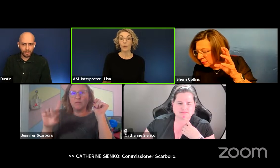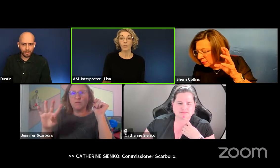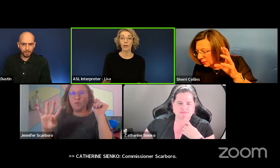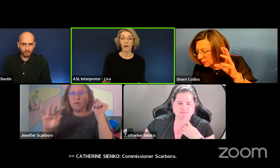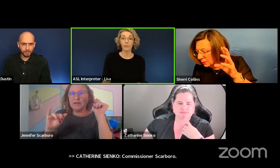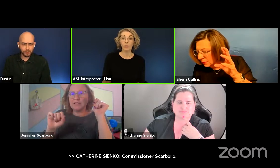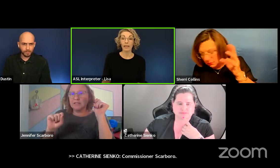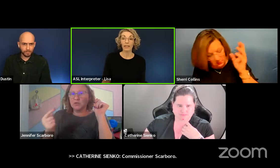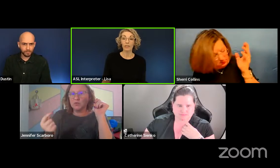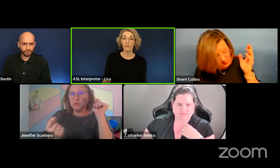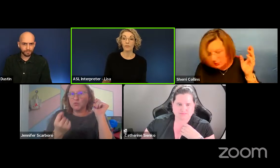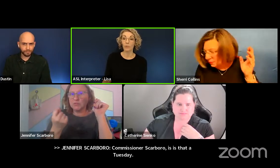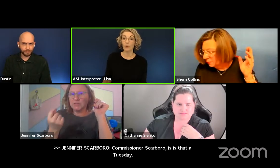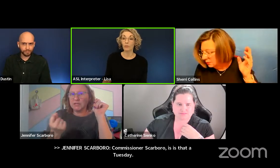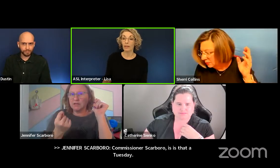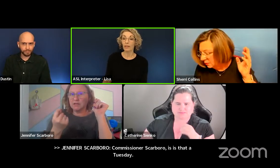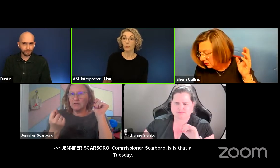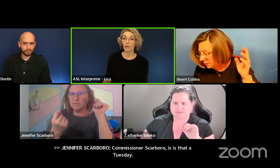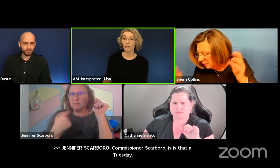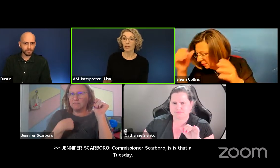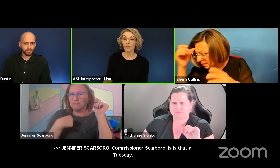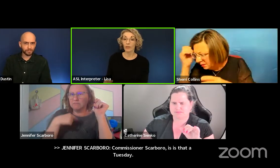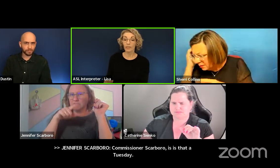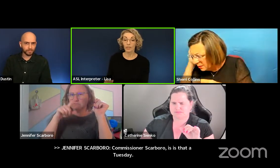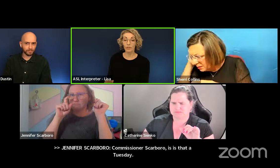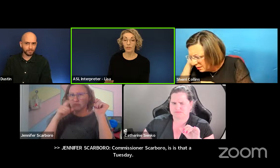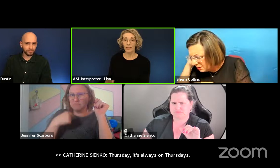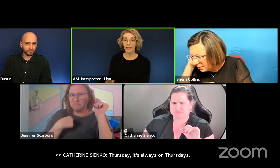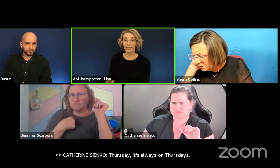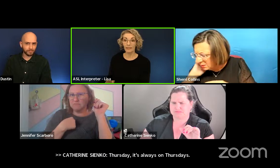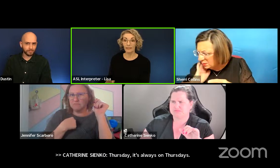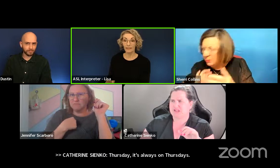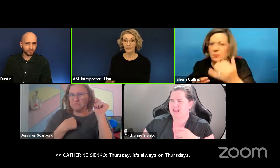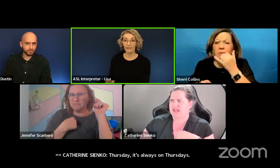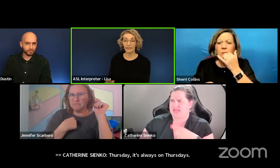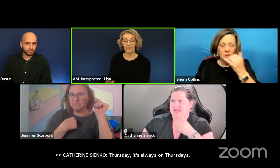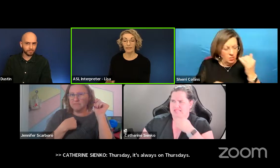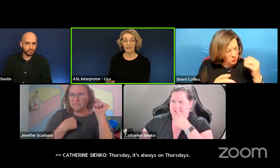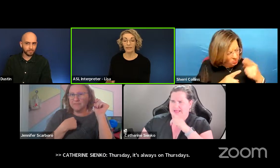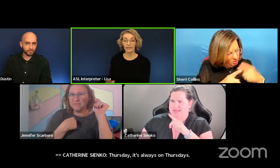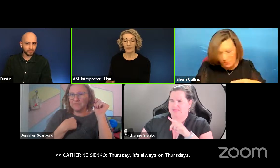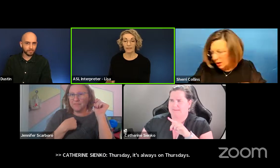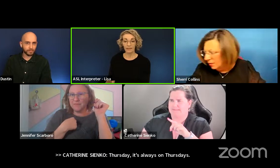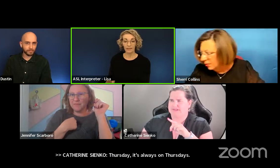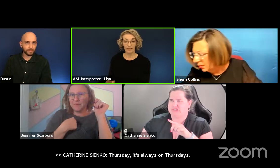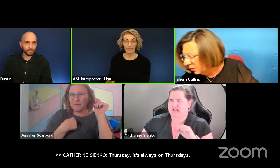Commissioner Scarborough here. I'm looking at February 20th, 2024 as a Tuesday.